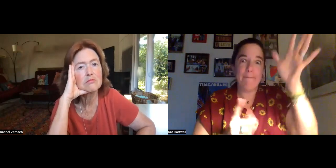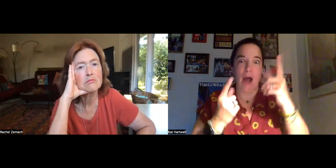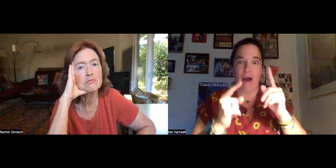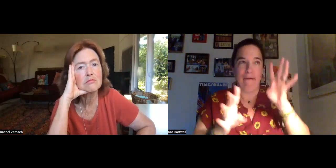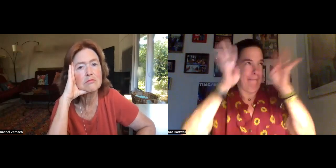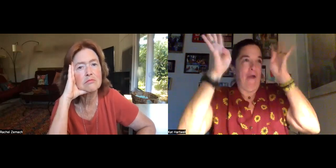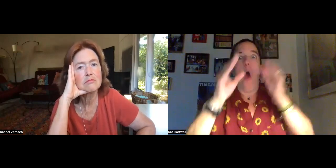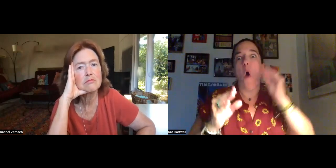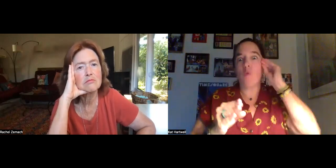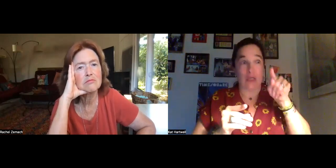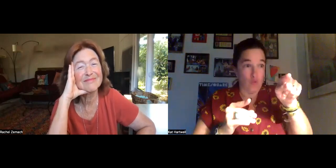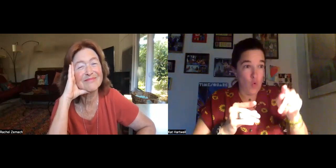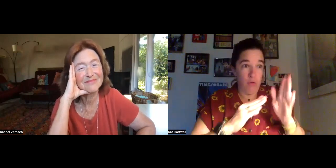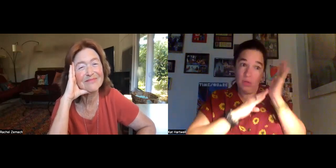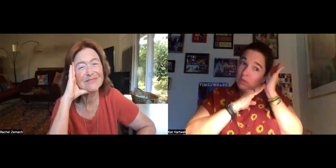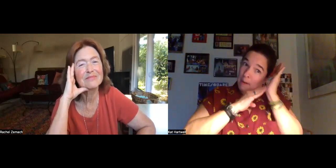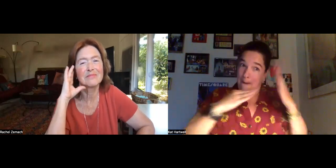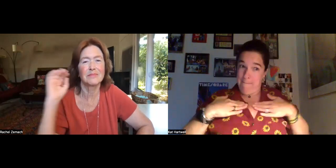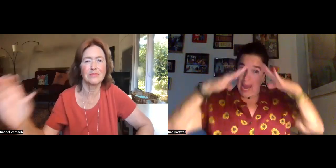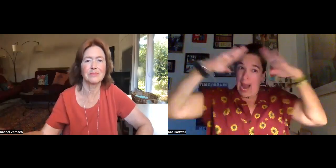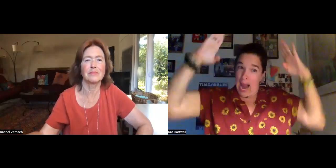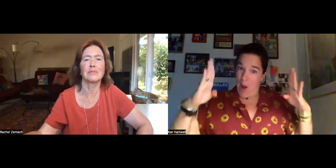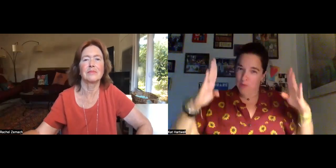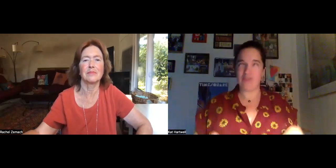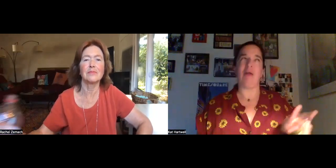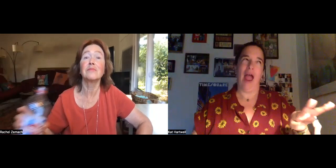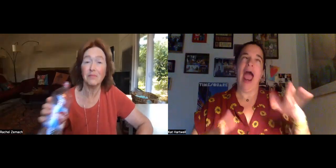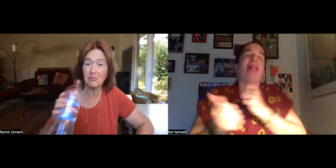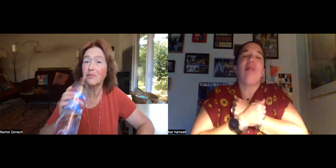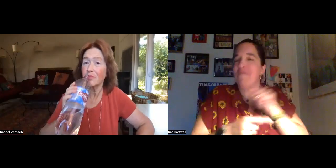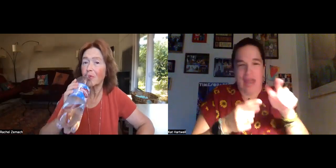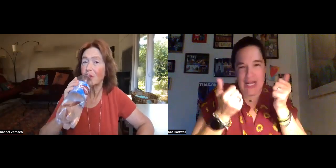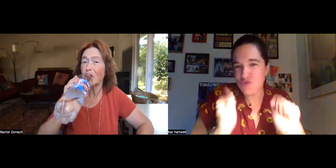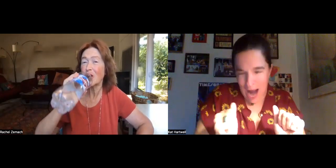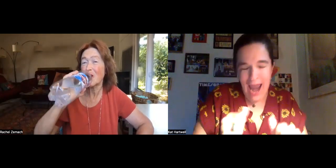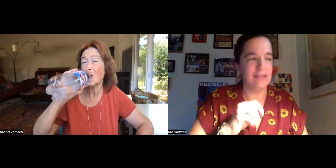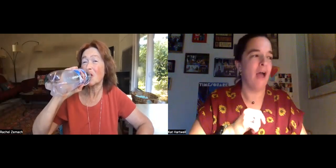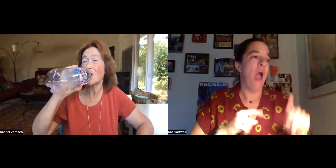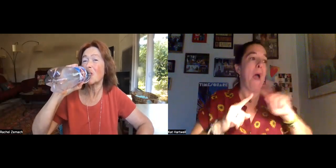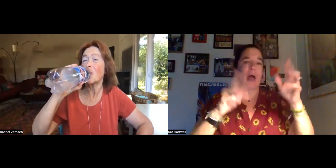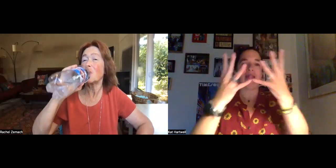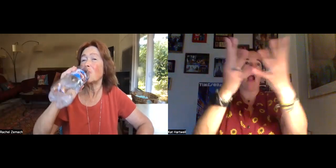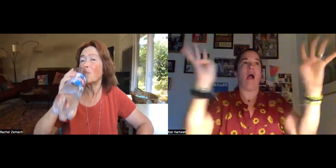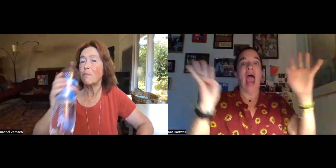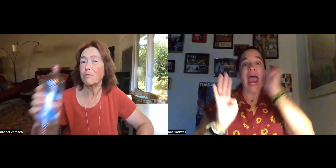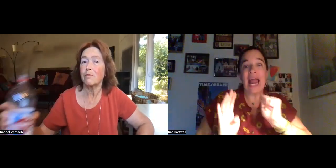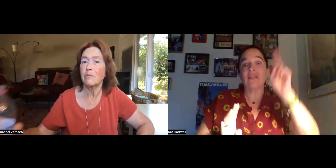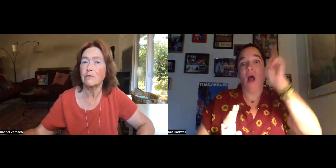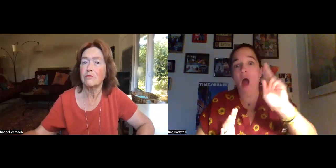grandpa, home that knew. My half drummer, a little bit that he tried. But like, aunt,